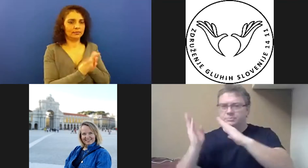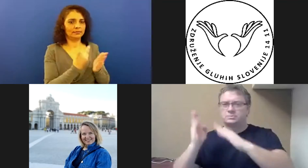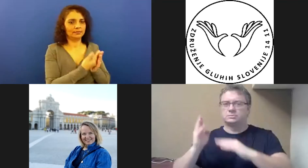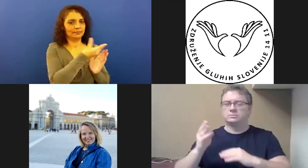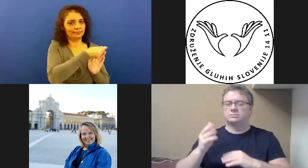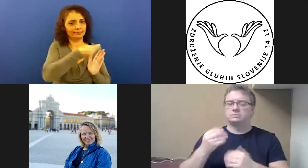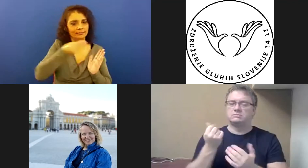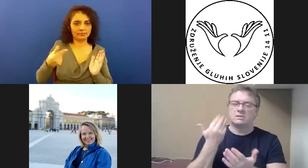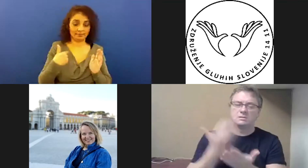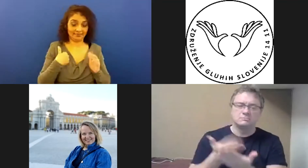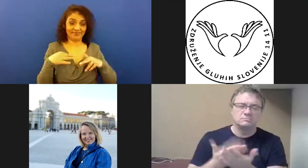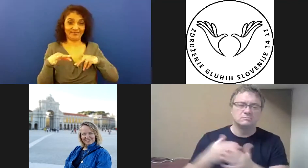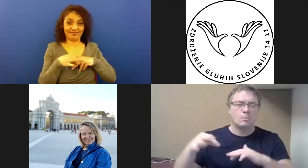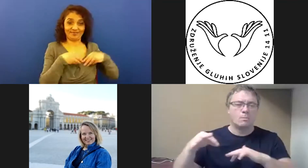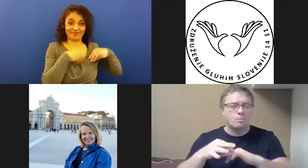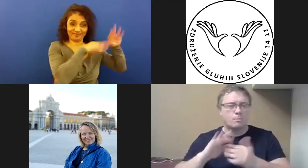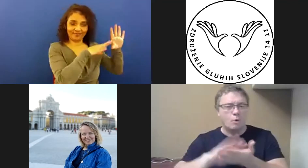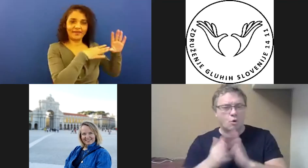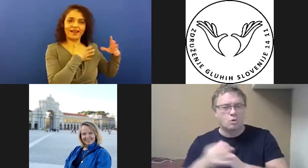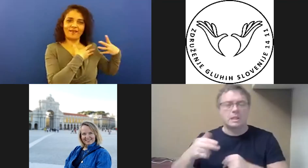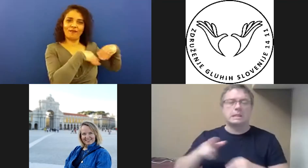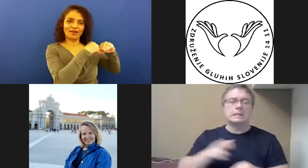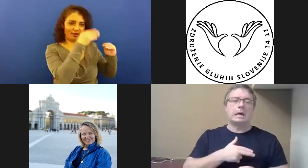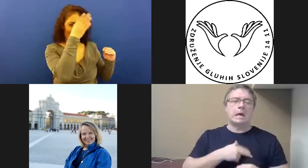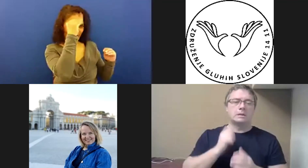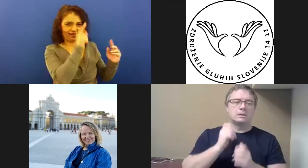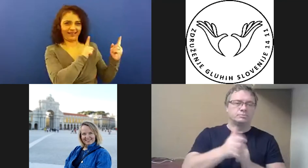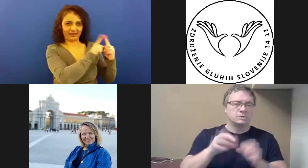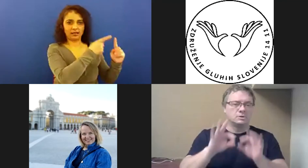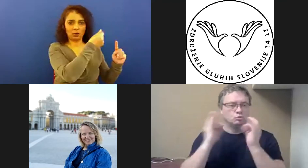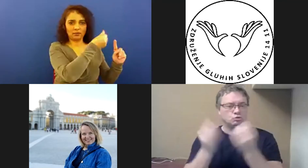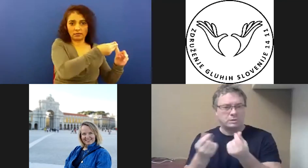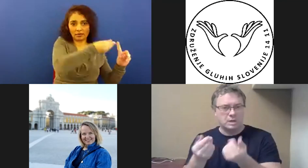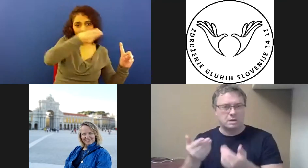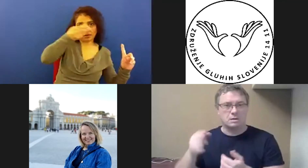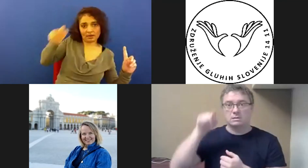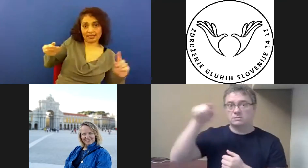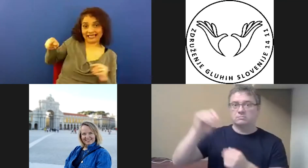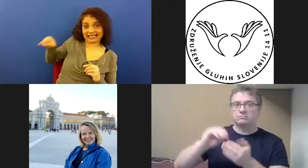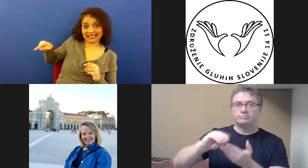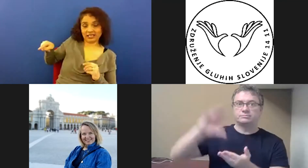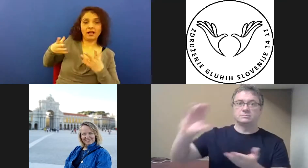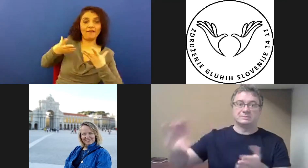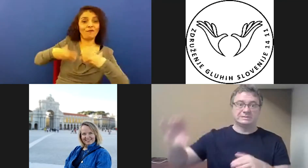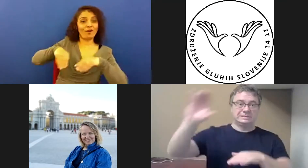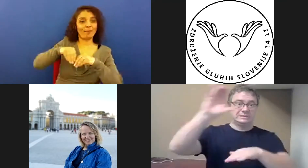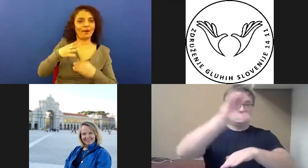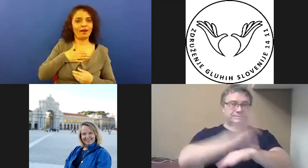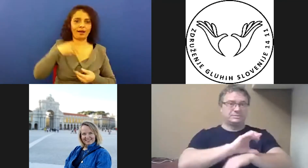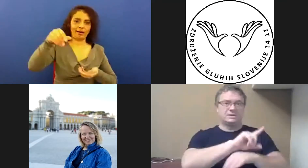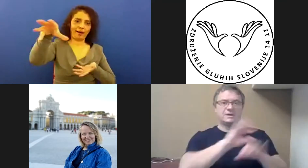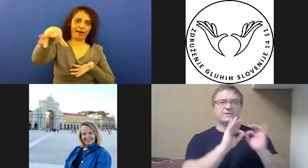My mother, no, actually my oldest brother and my second brother and my mother wanted me to get